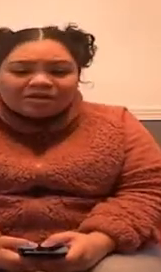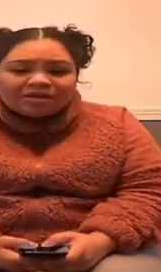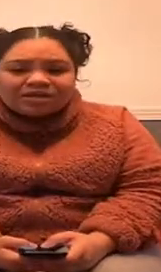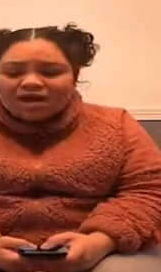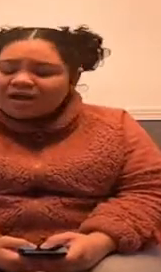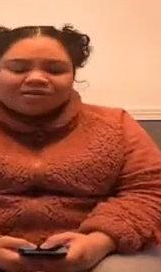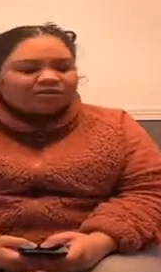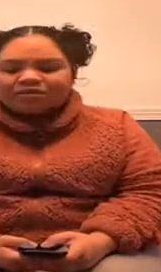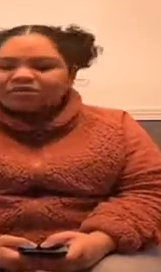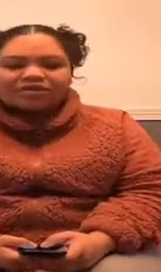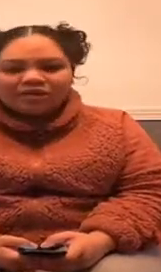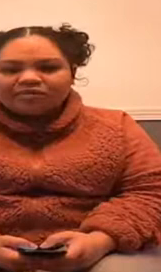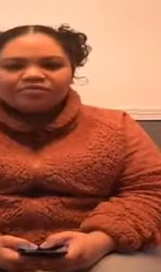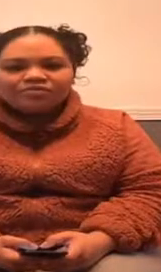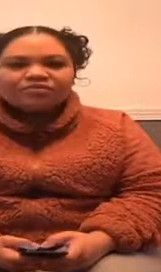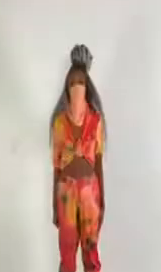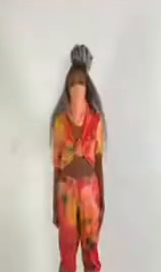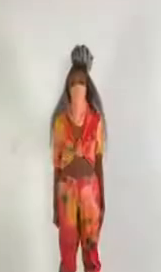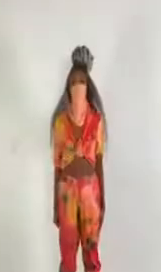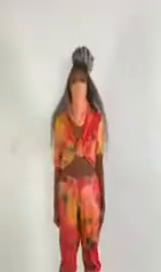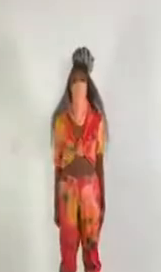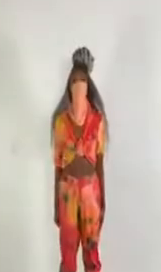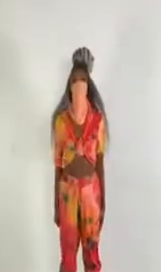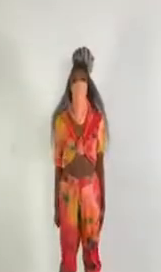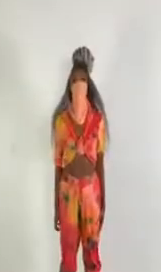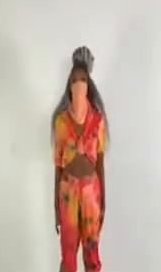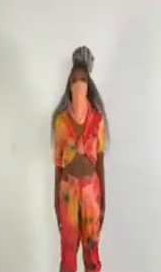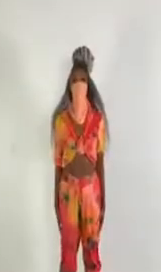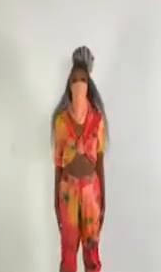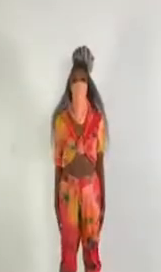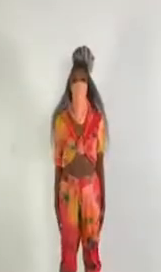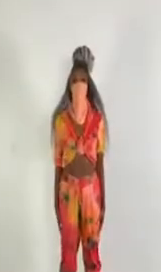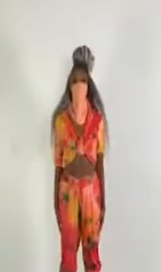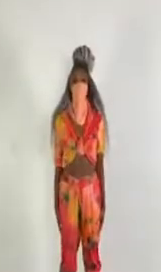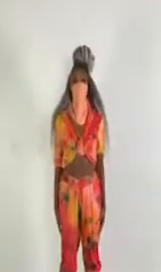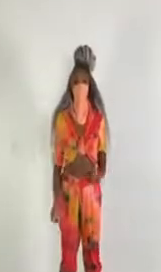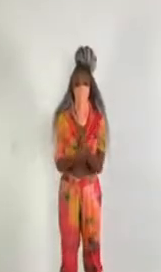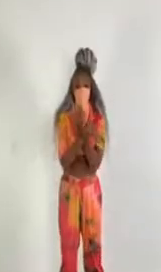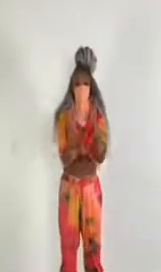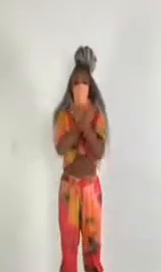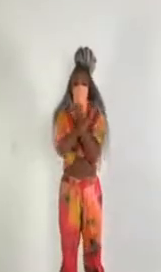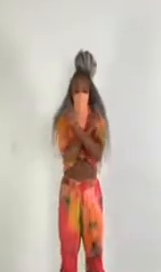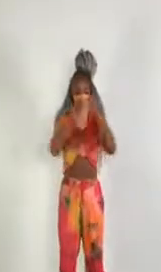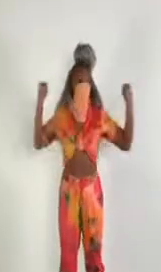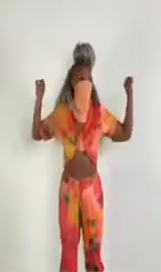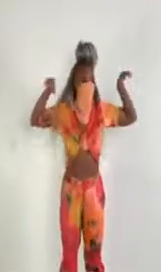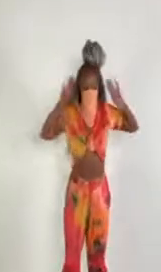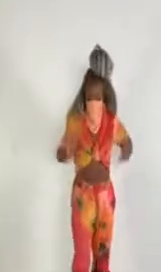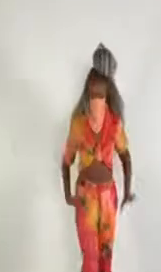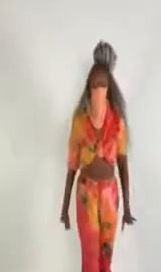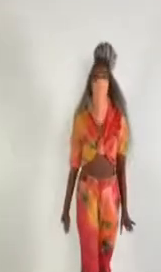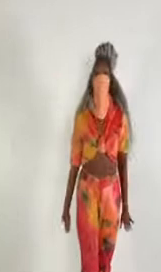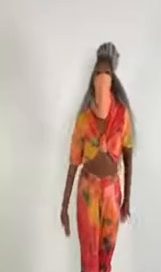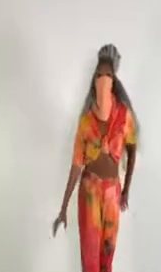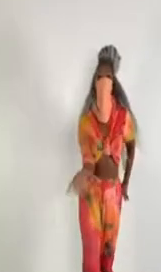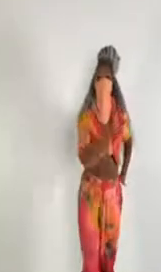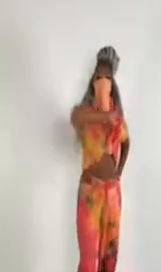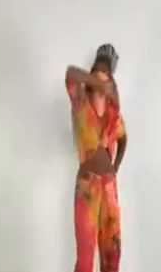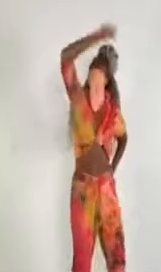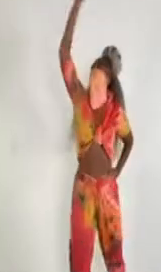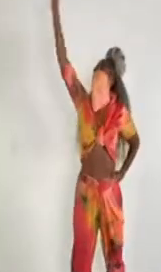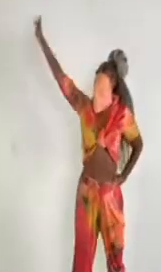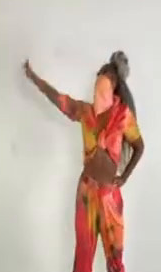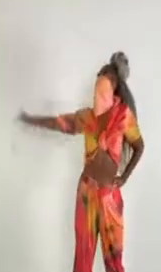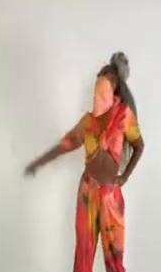the animosity? I don't understand. Bailed out on my own recognizance. Before the sun rose on